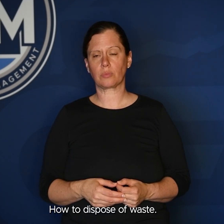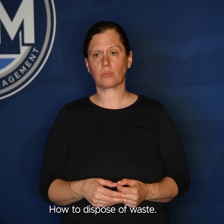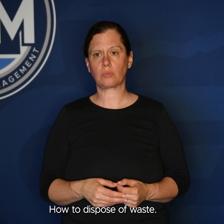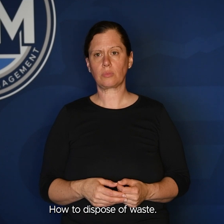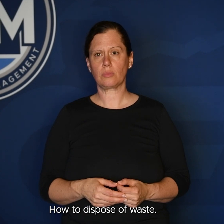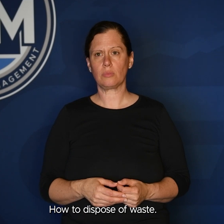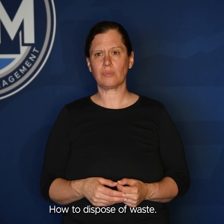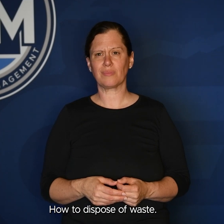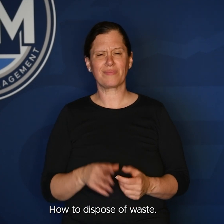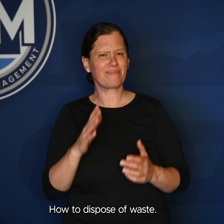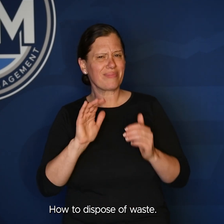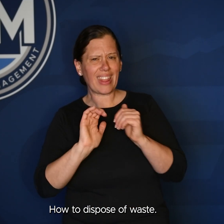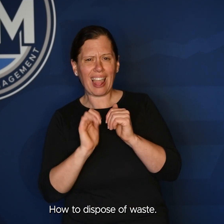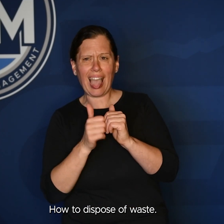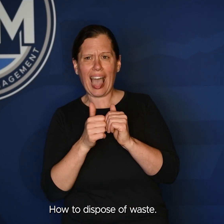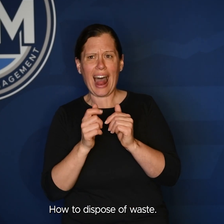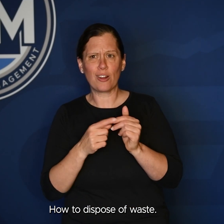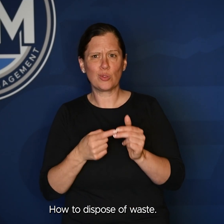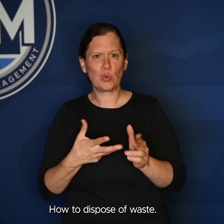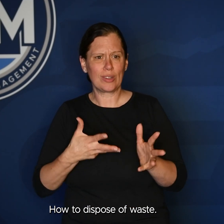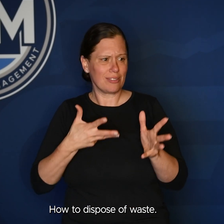How to dispose of waste.